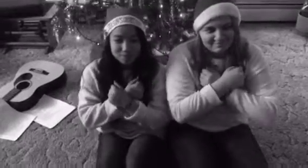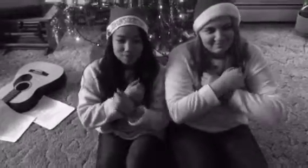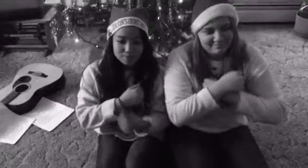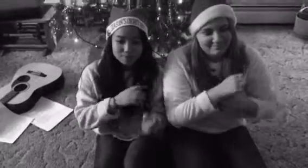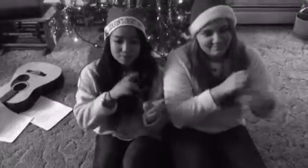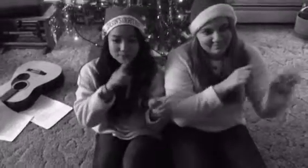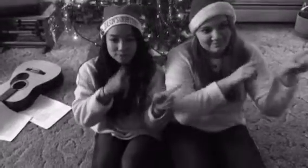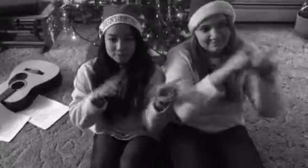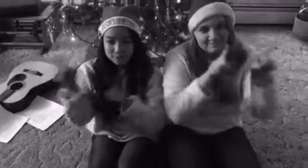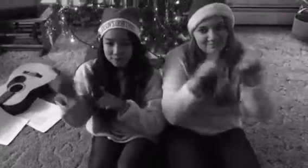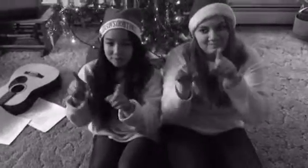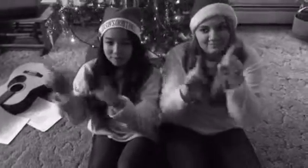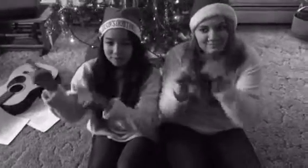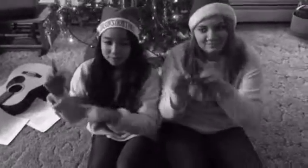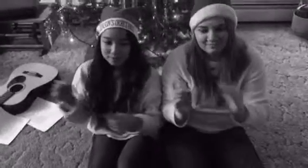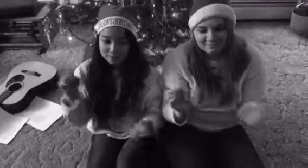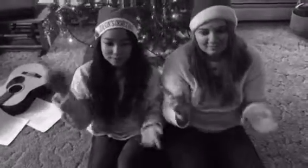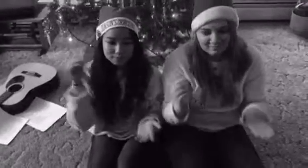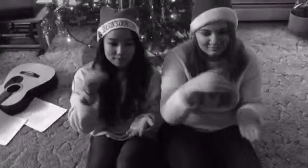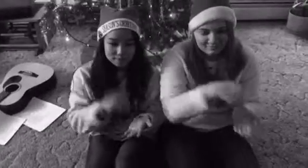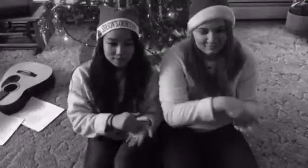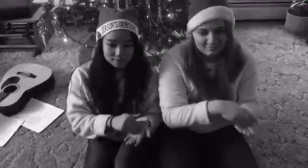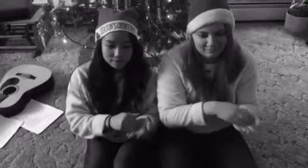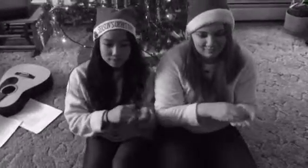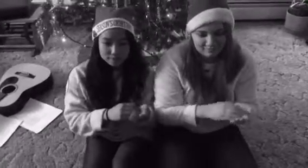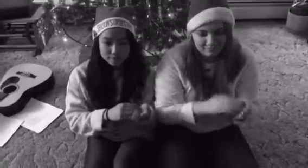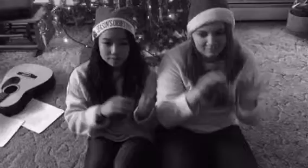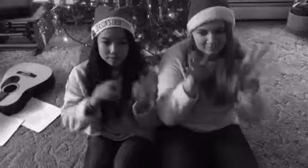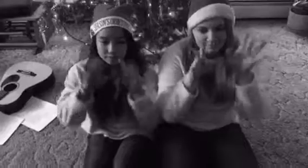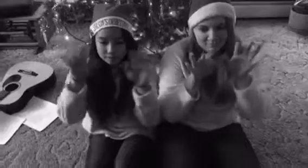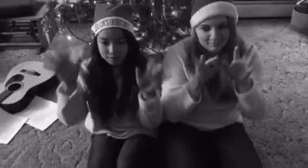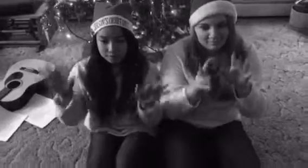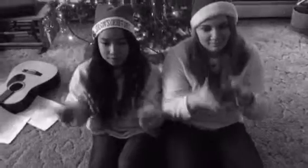Kiss me under the light of a thousand stars